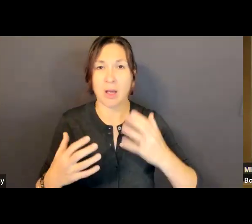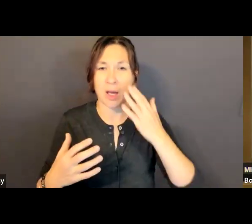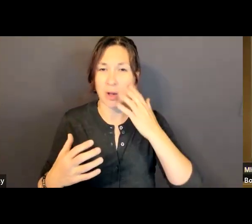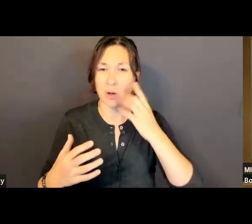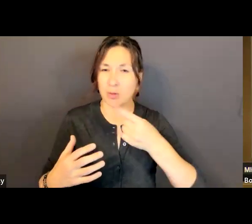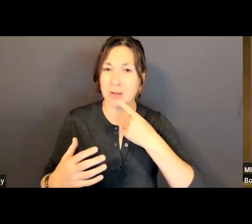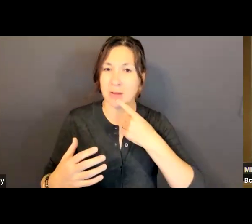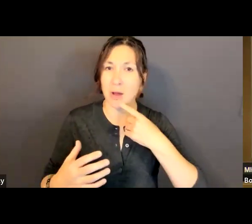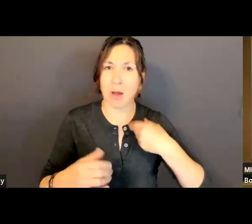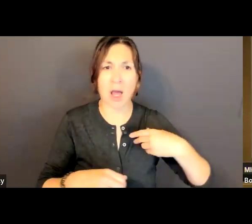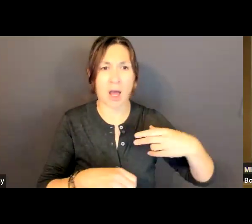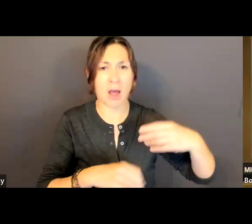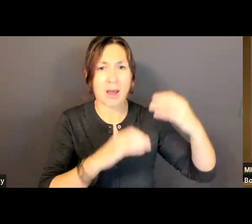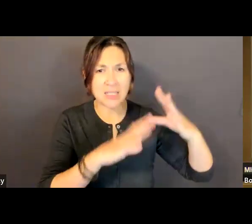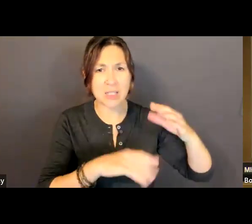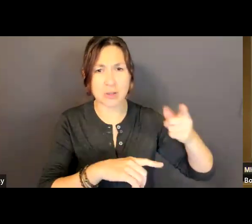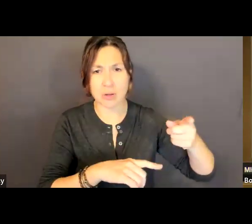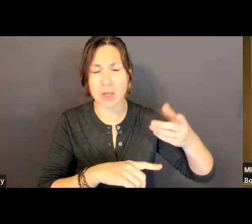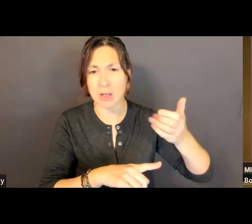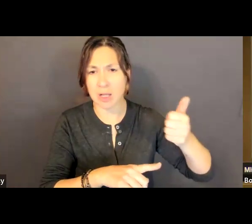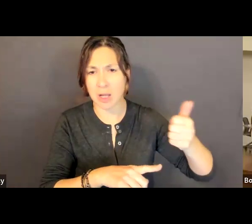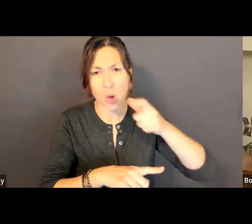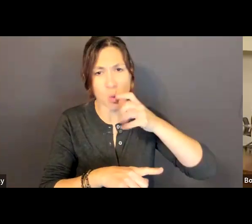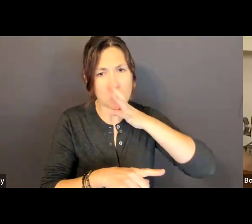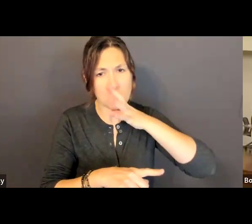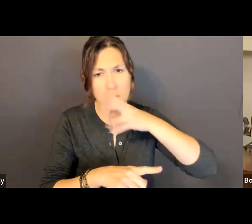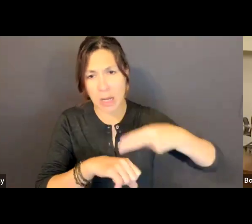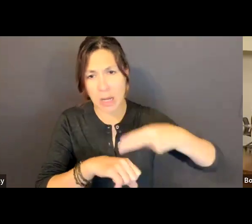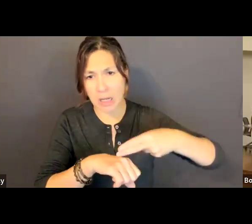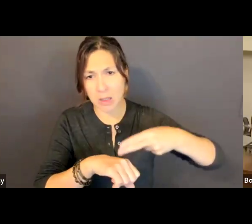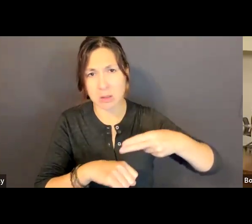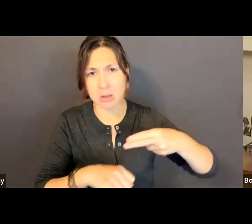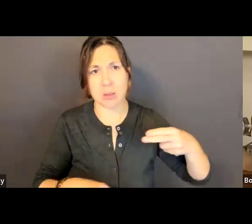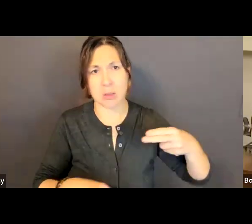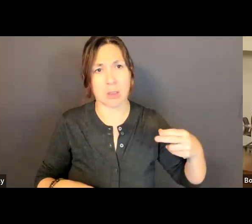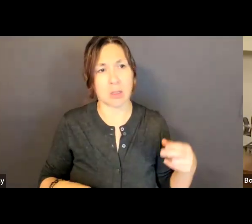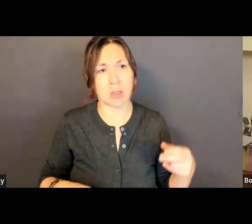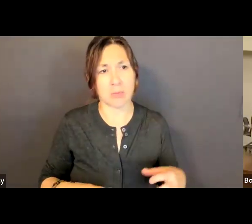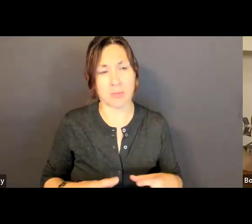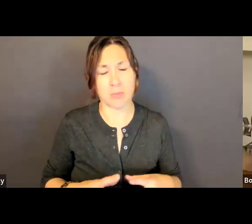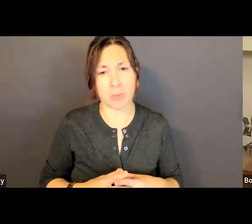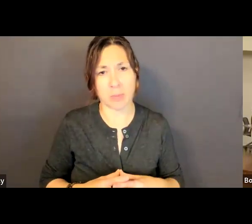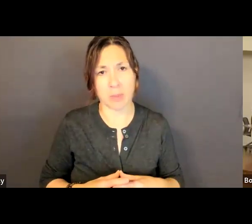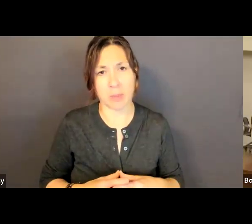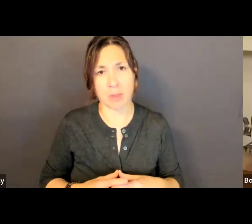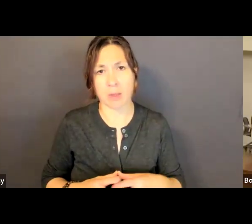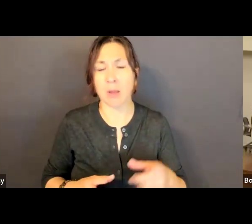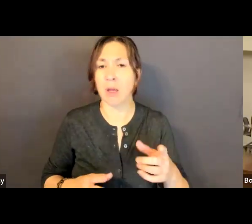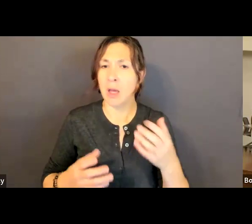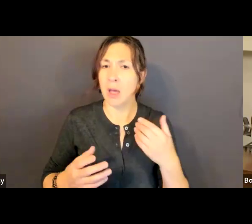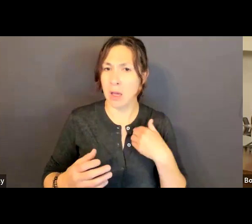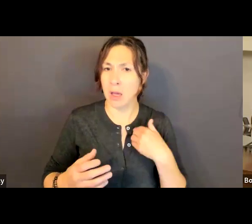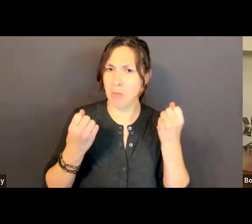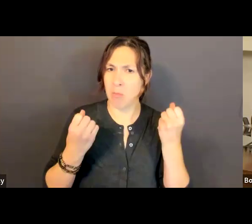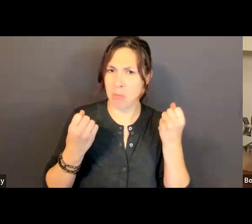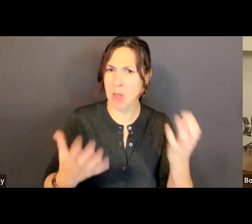Haitian Creole speaking teacher and we want to make sure that she Have the place. person. Mhm. A lot of population Haitian Creole student,